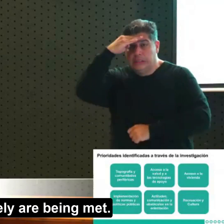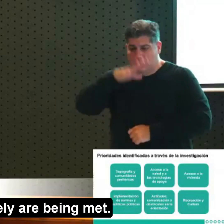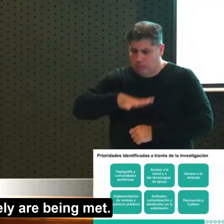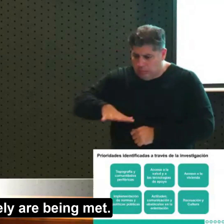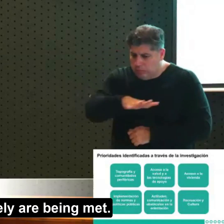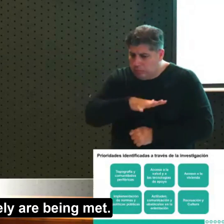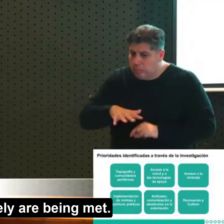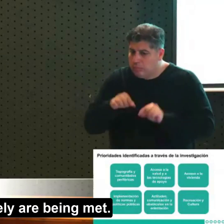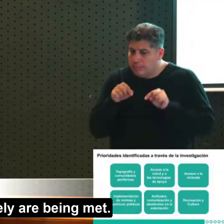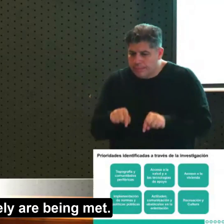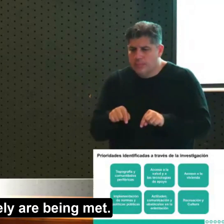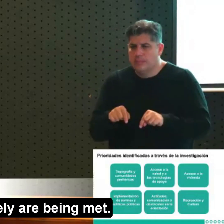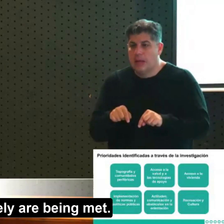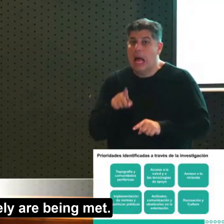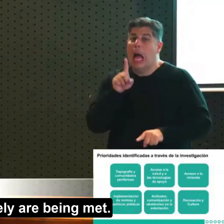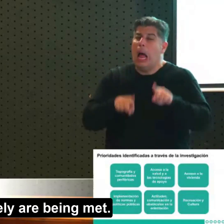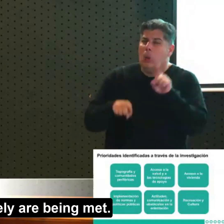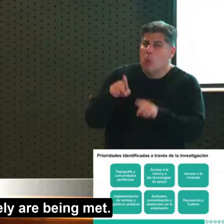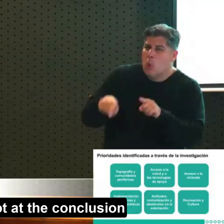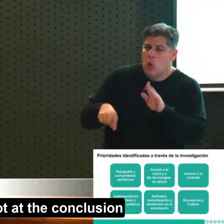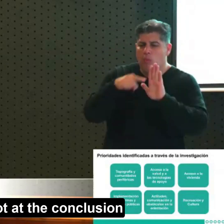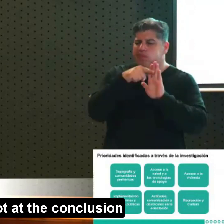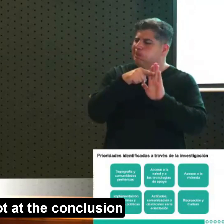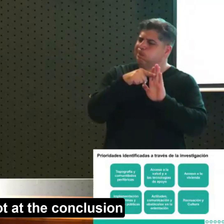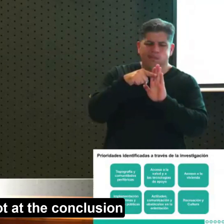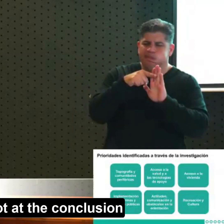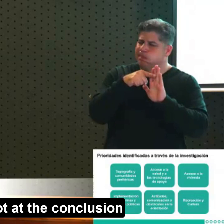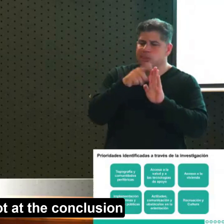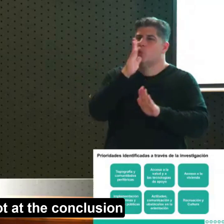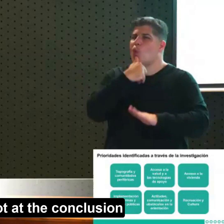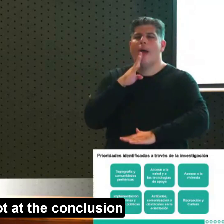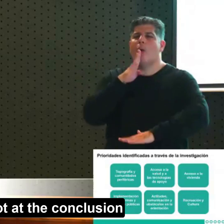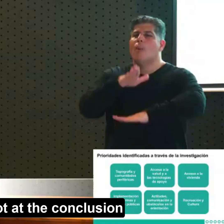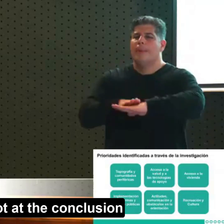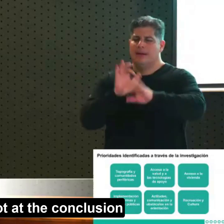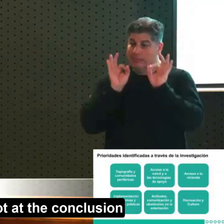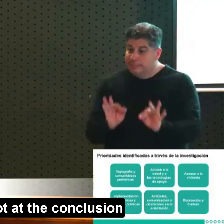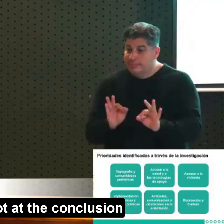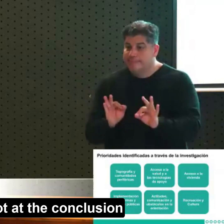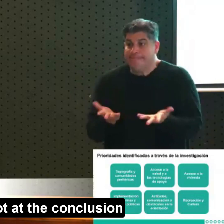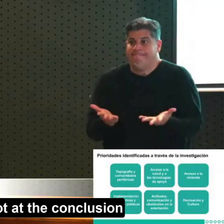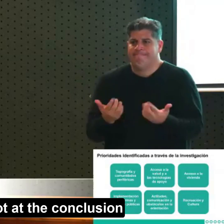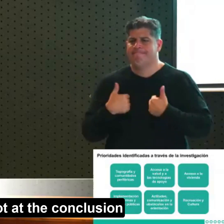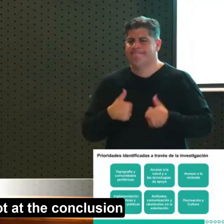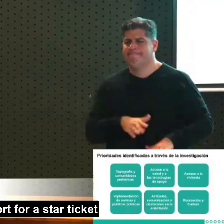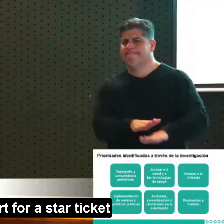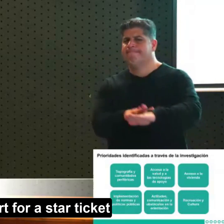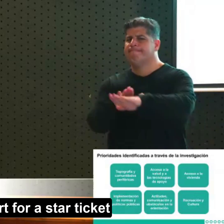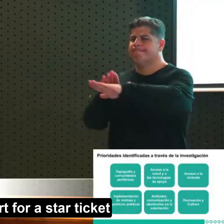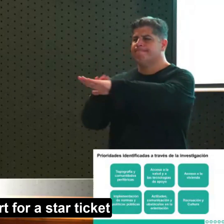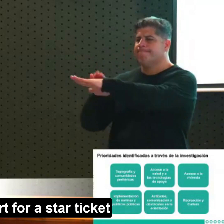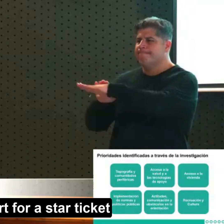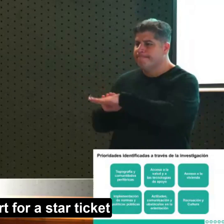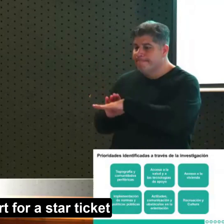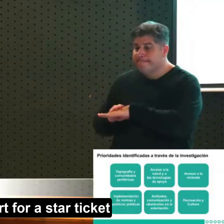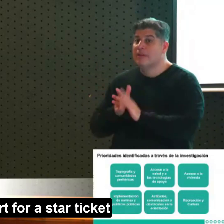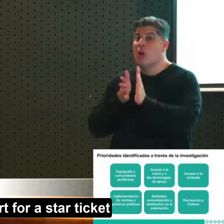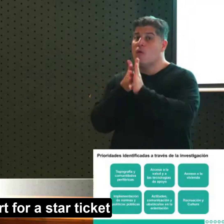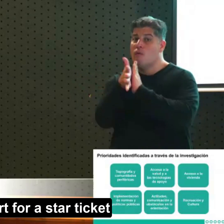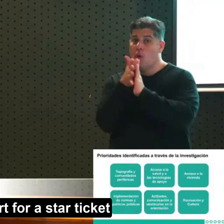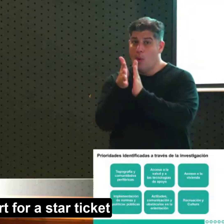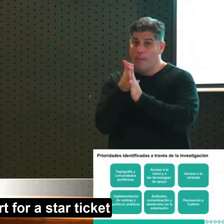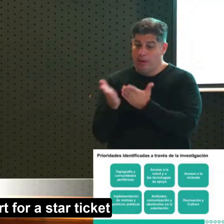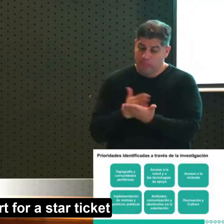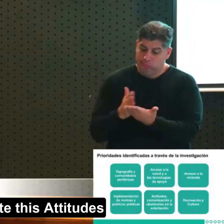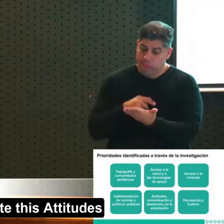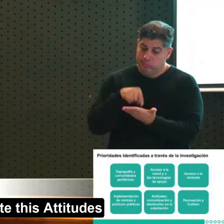them, fortunately, are being met or are not. At the conclusion of the report,